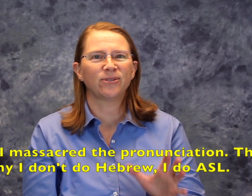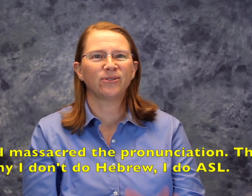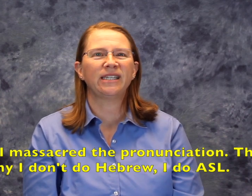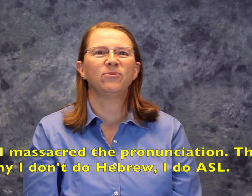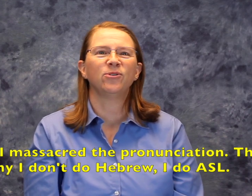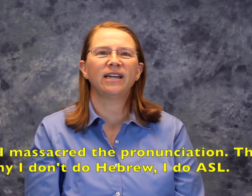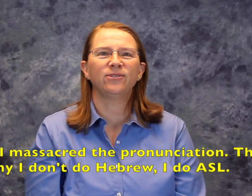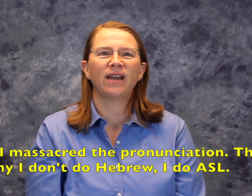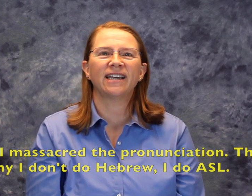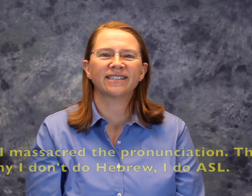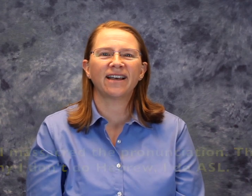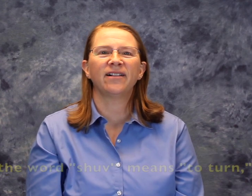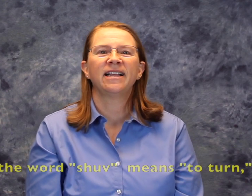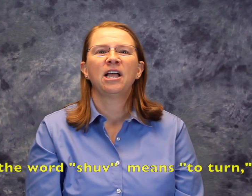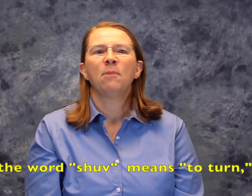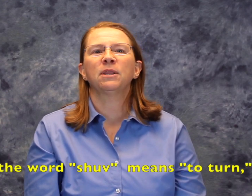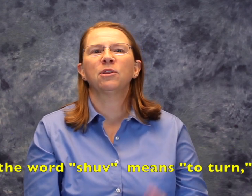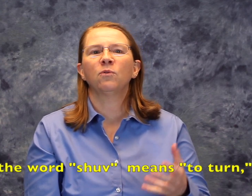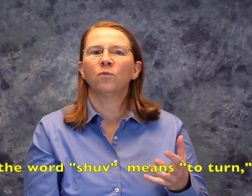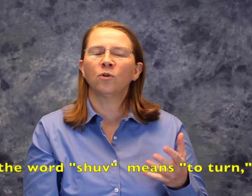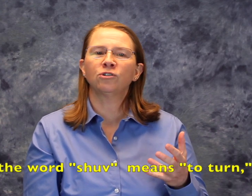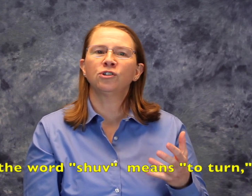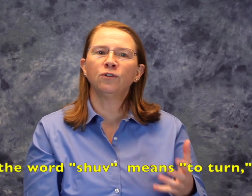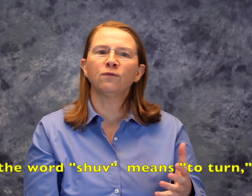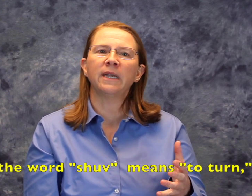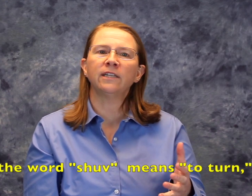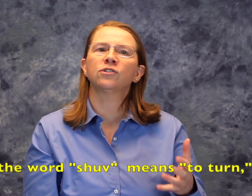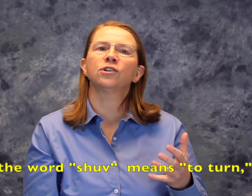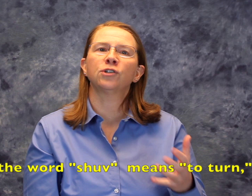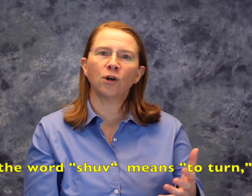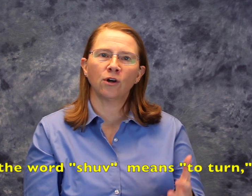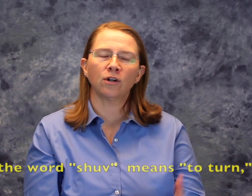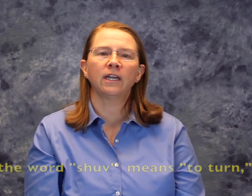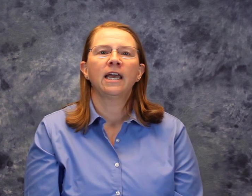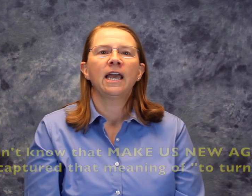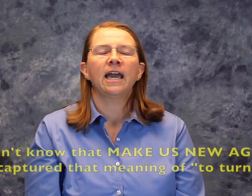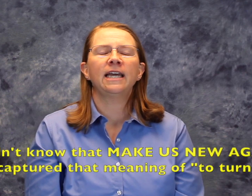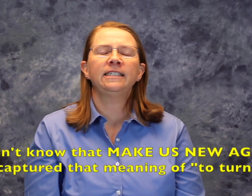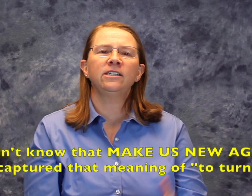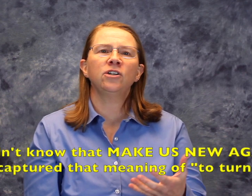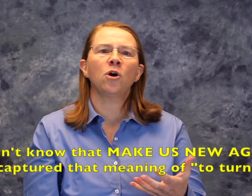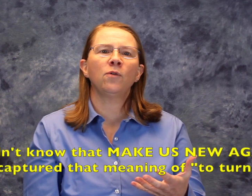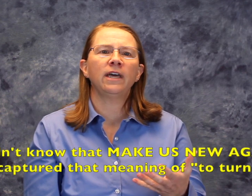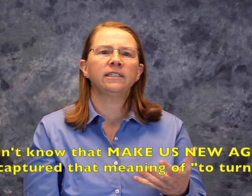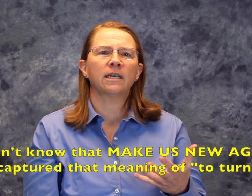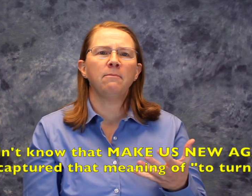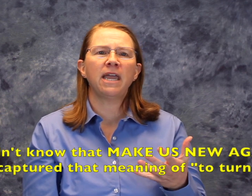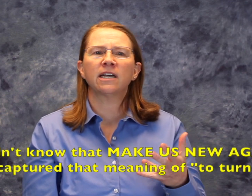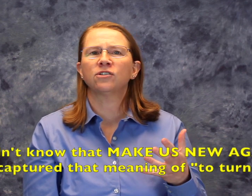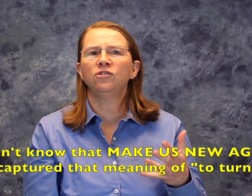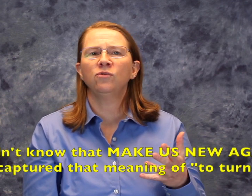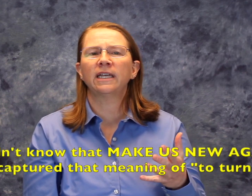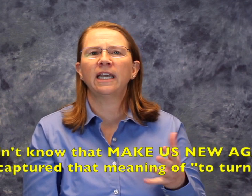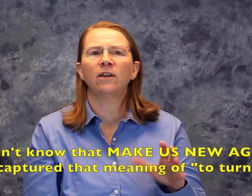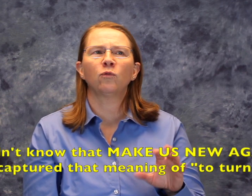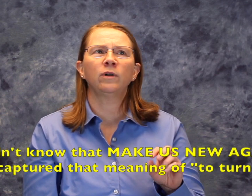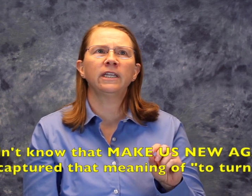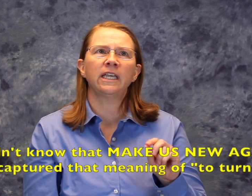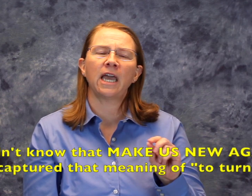do Hebrew, I do ASL. But the word shuf means to turn. And I didn't know that "make us new again" really